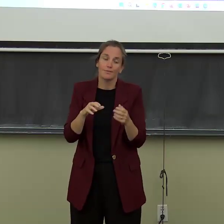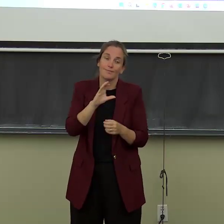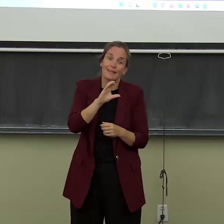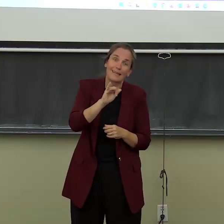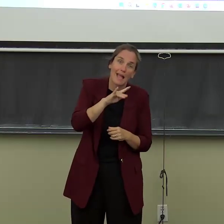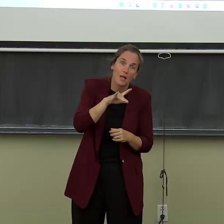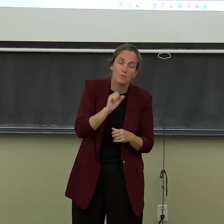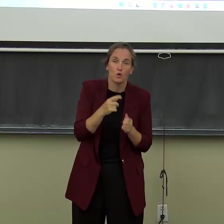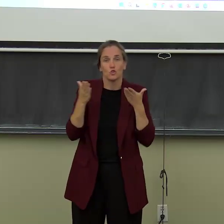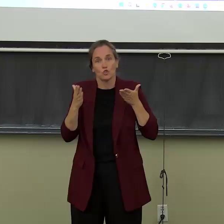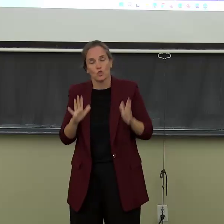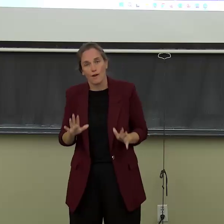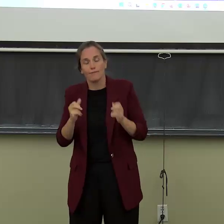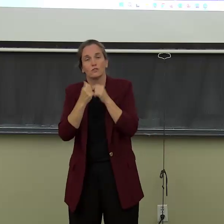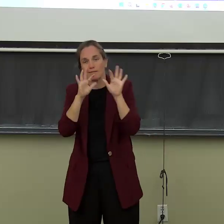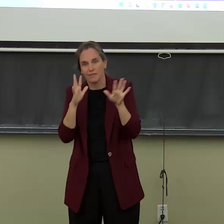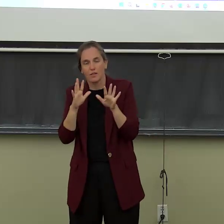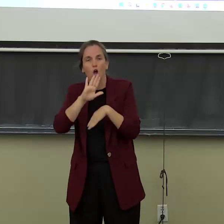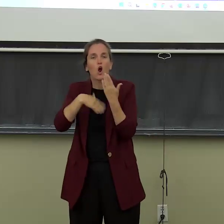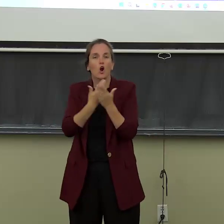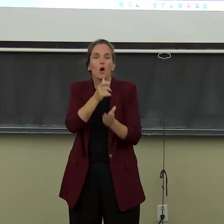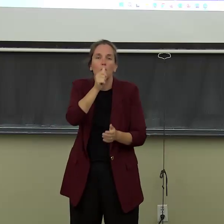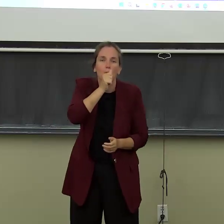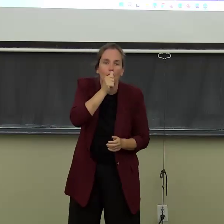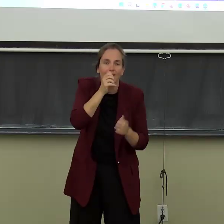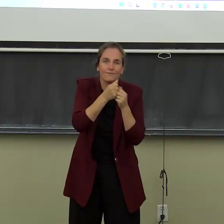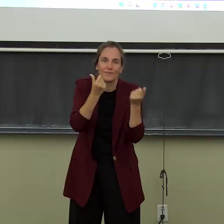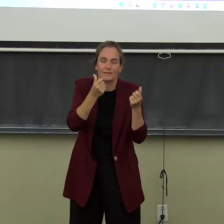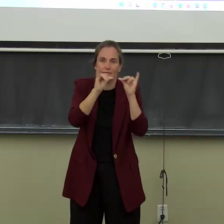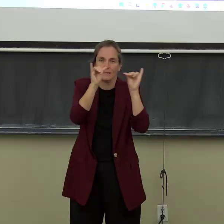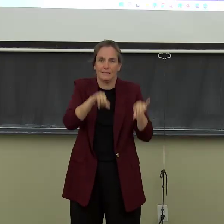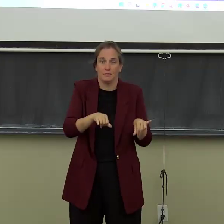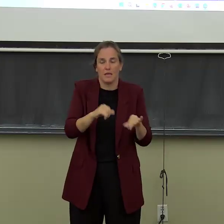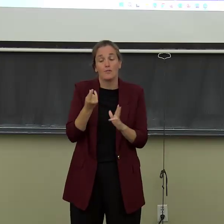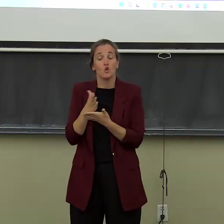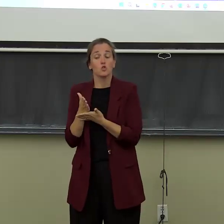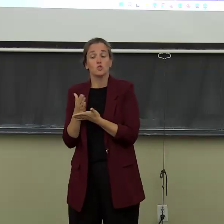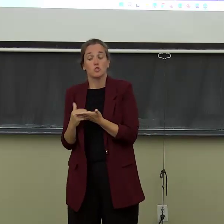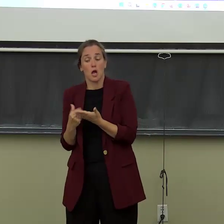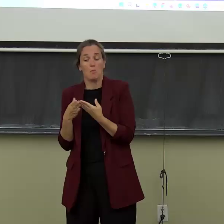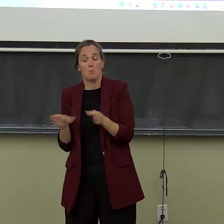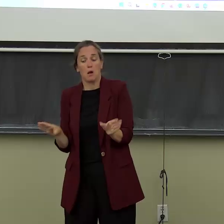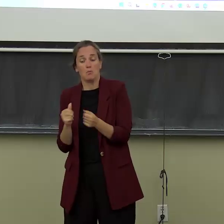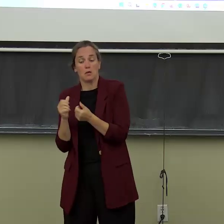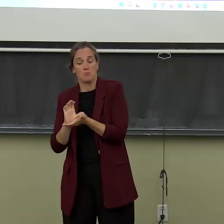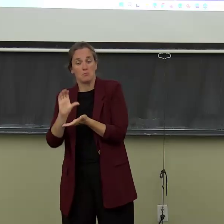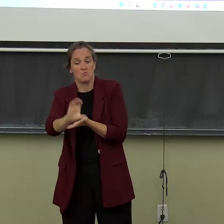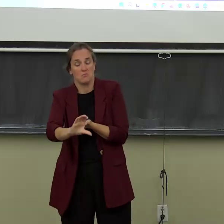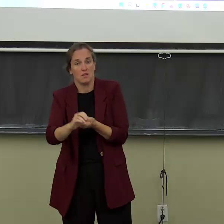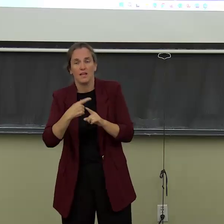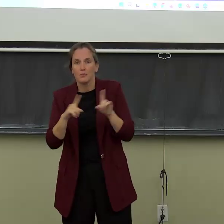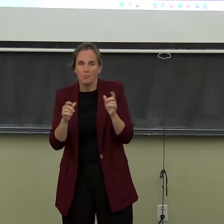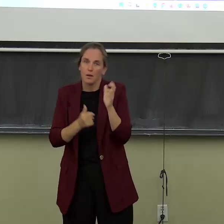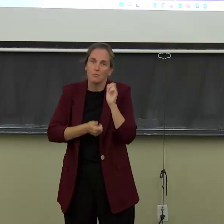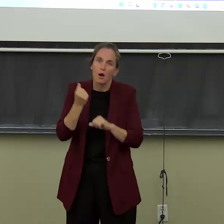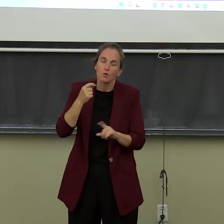centers, they're all private infrastructures for the most part. There is some public investment, but by and large, we're talking about a